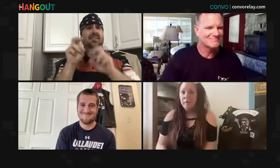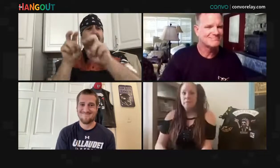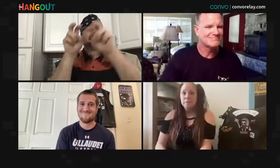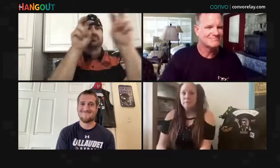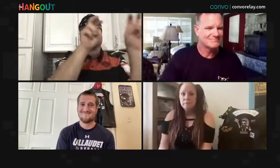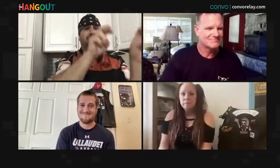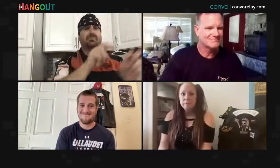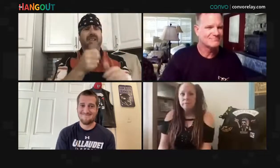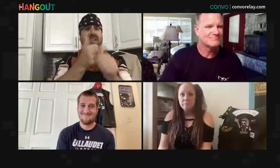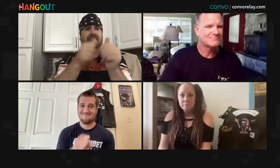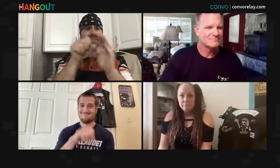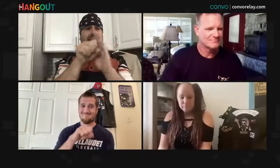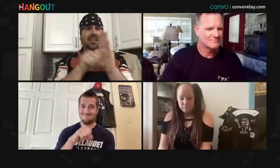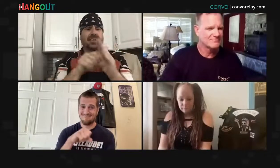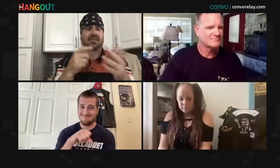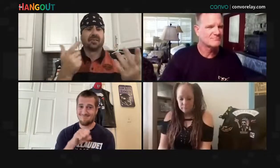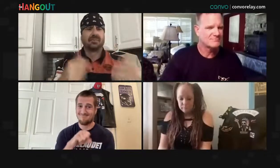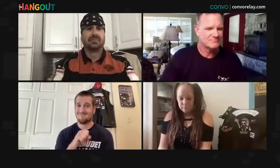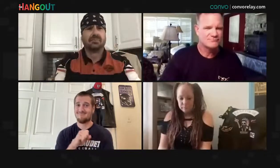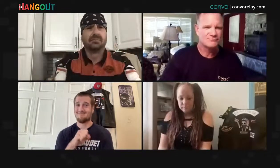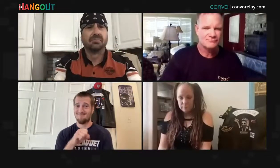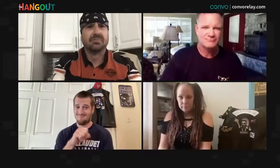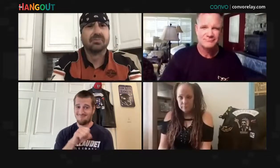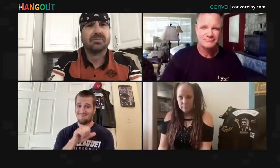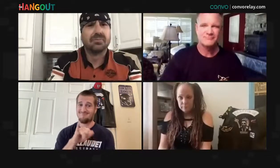over there. Just look at the scenery in each state.